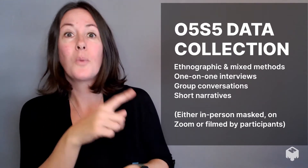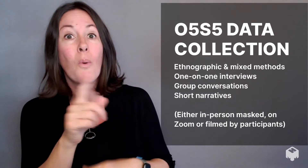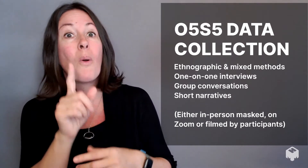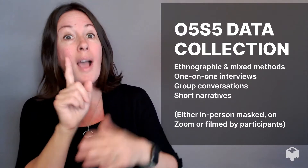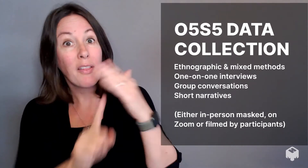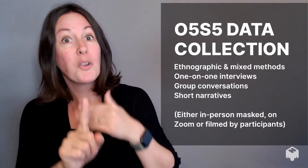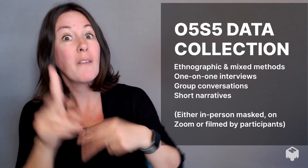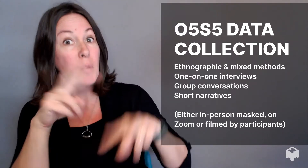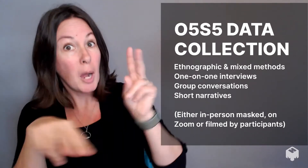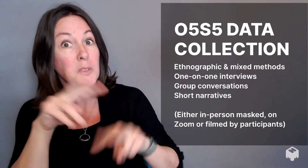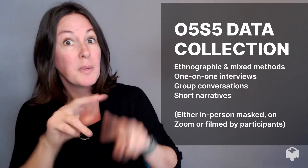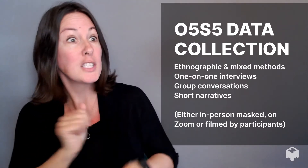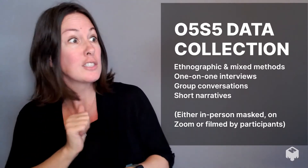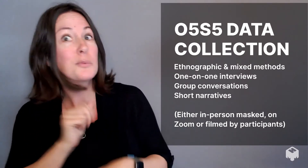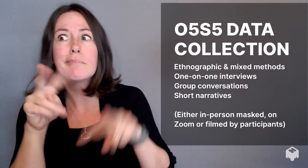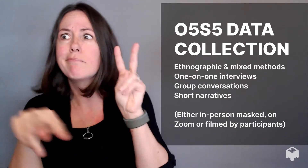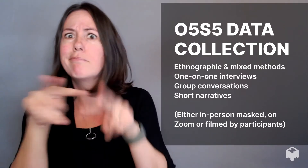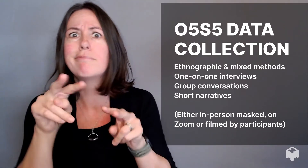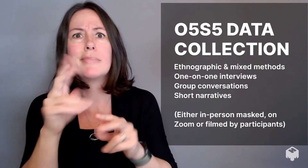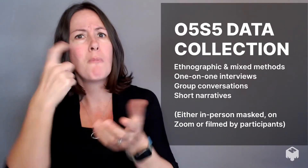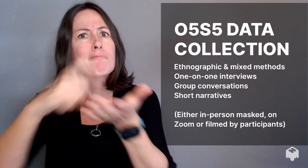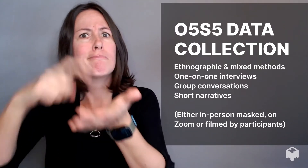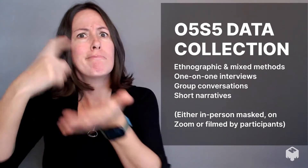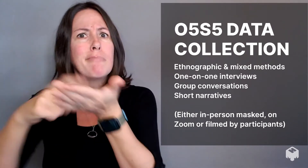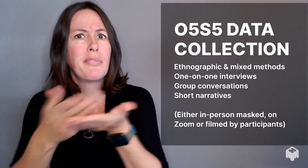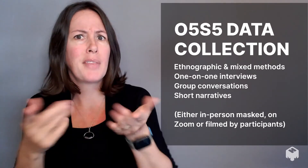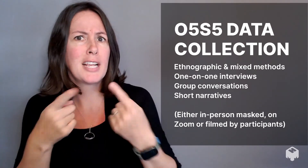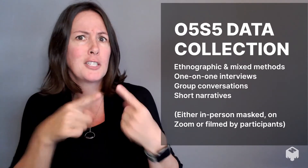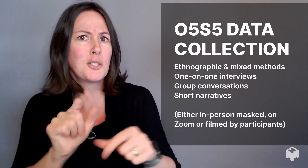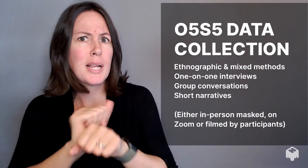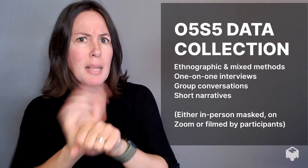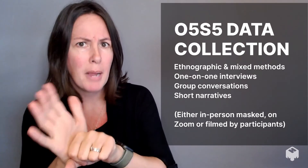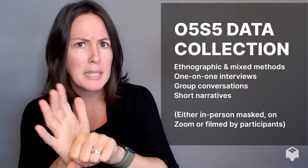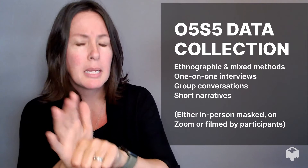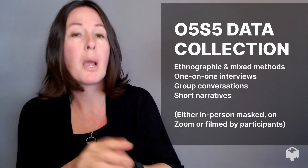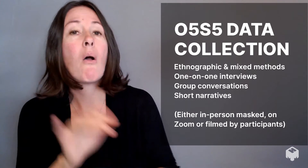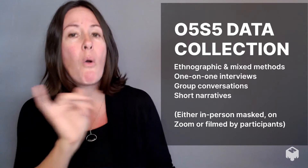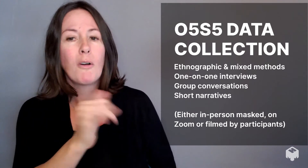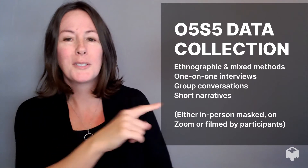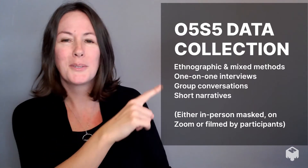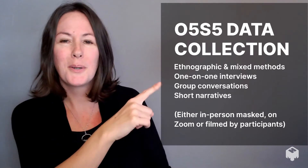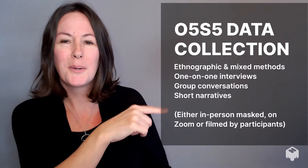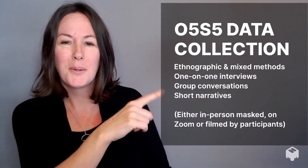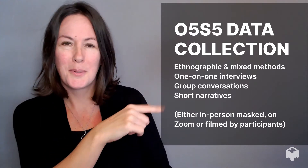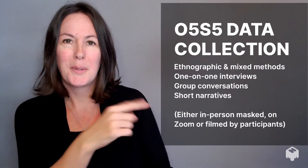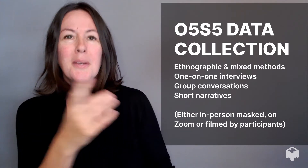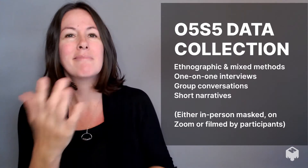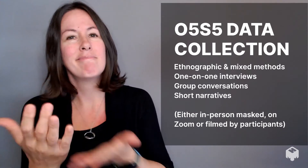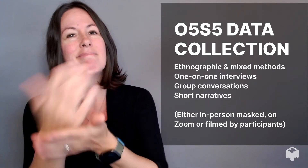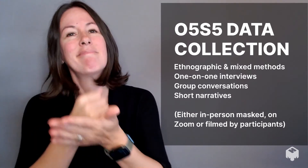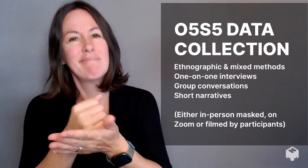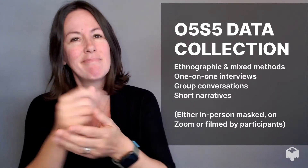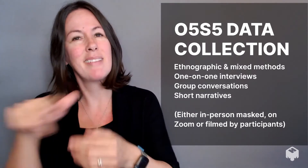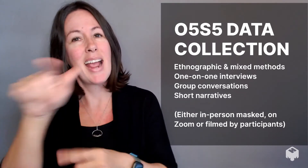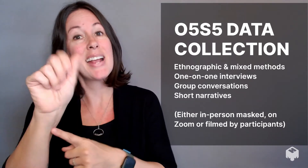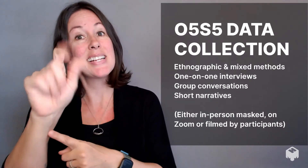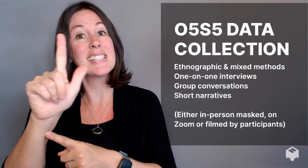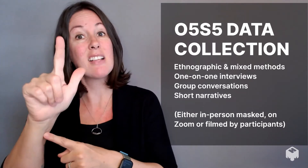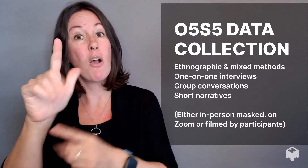our data. So ethnographic observations, what we have noticed during the pandemic, as well as collecting data